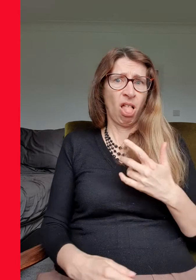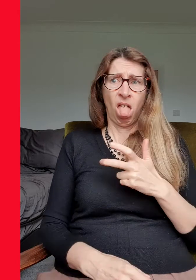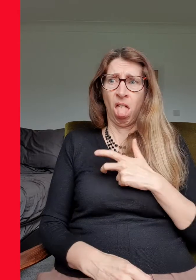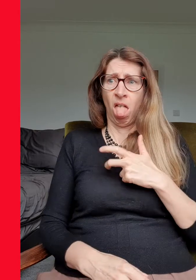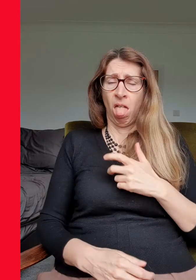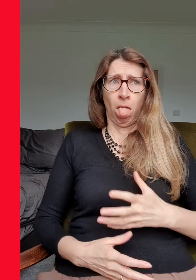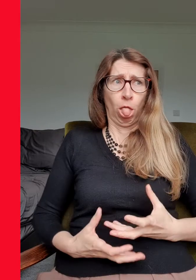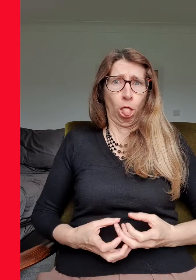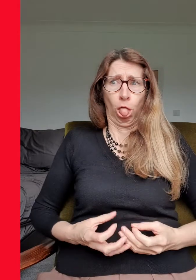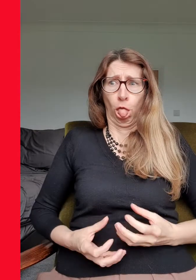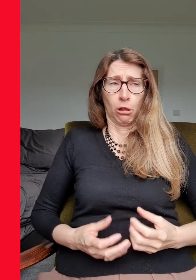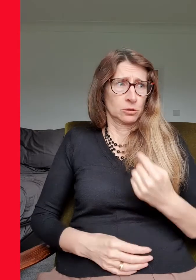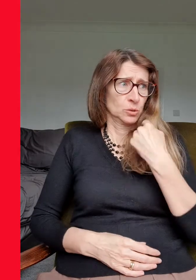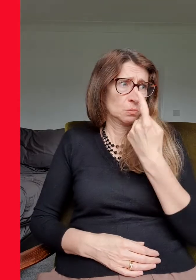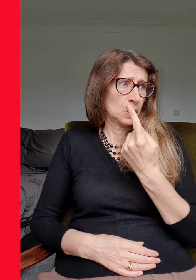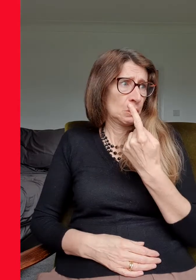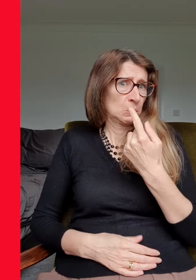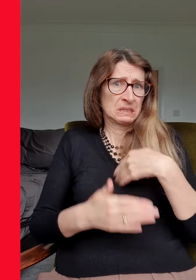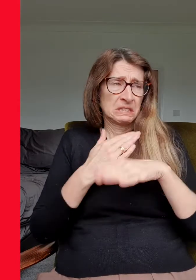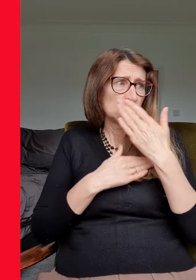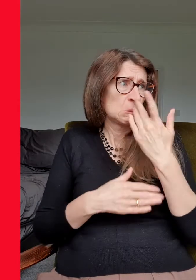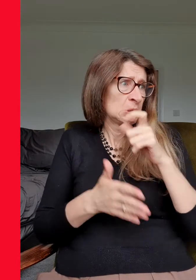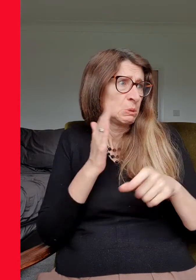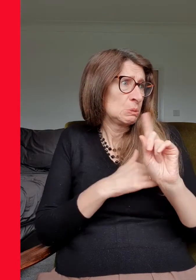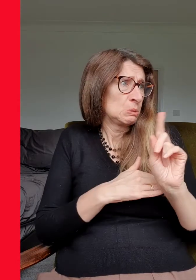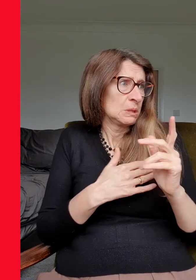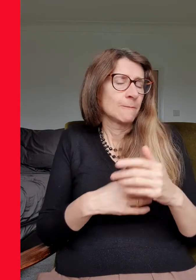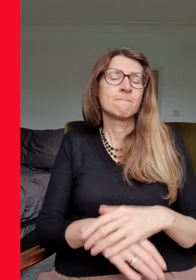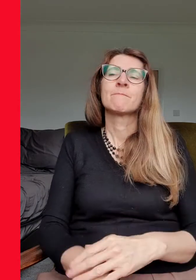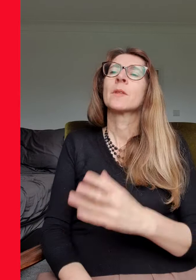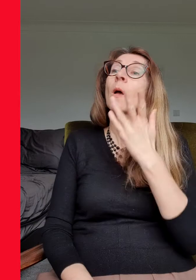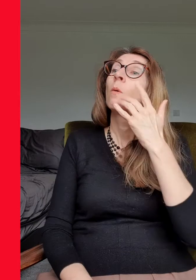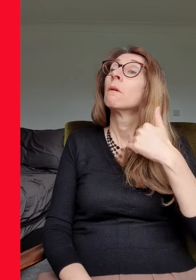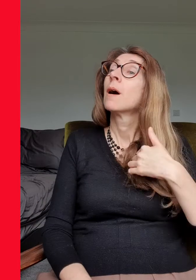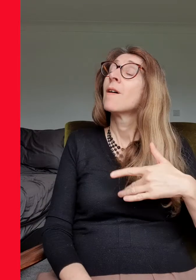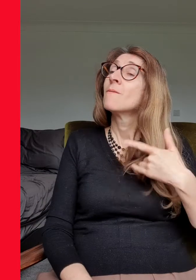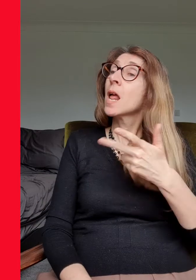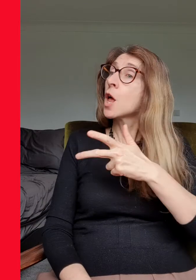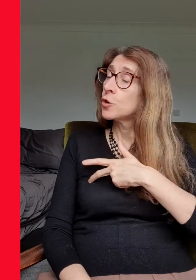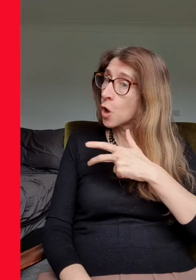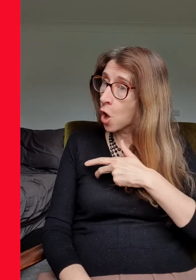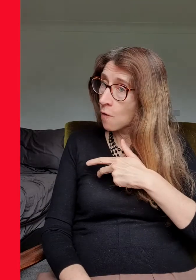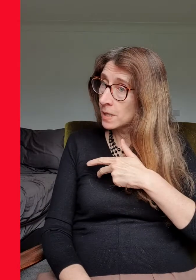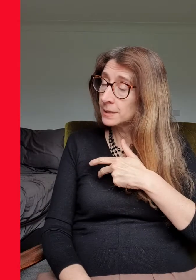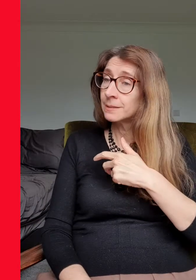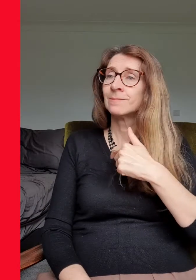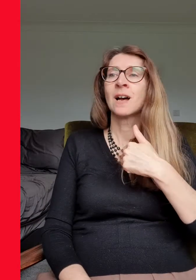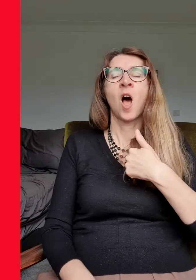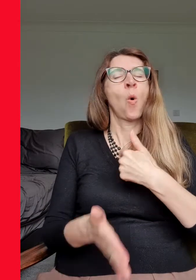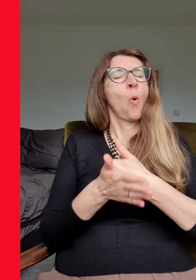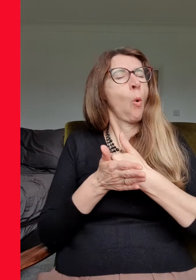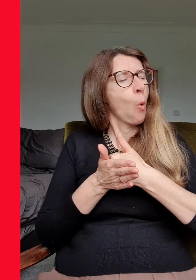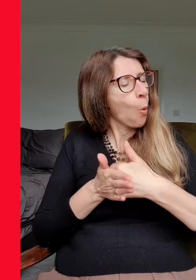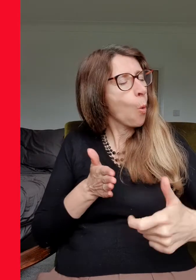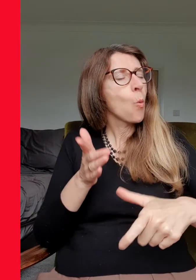in school?" asked JoJo. "Well, when I'm feeling nervous and scared, there's something I